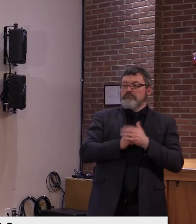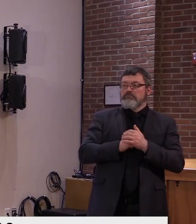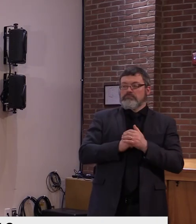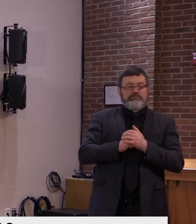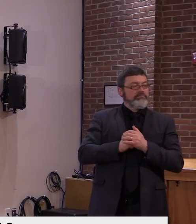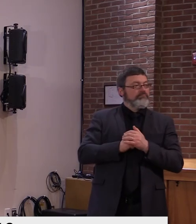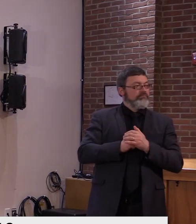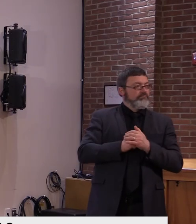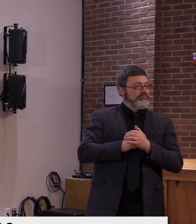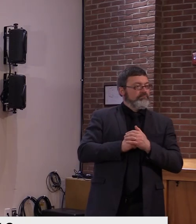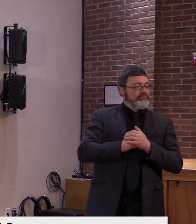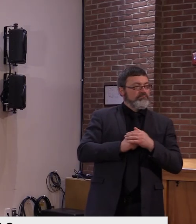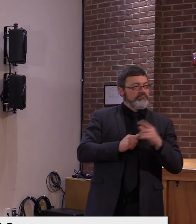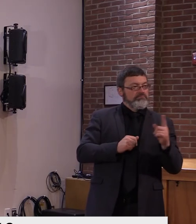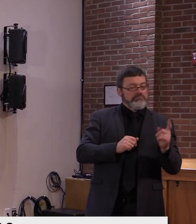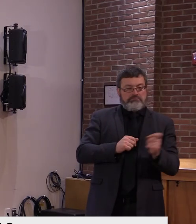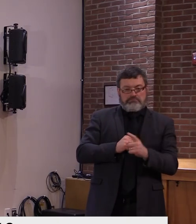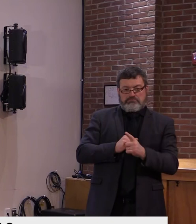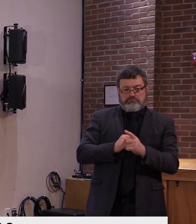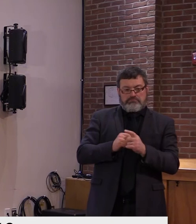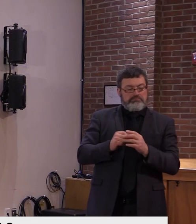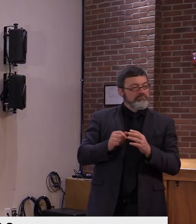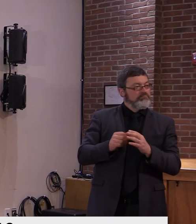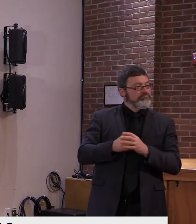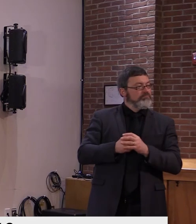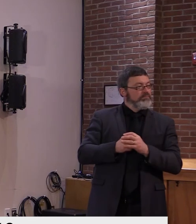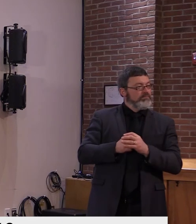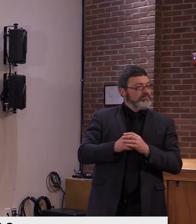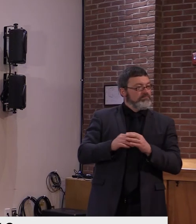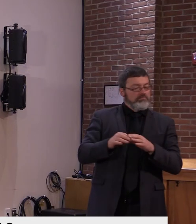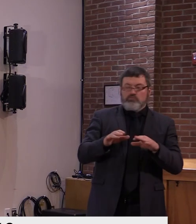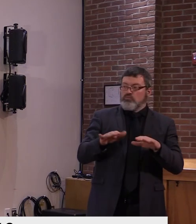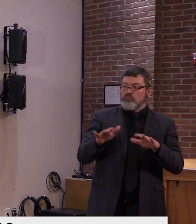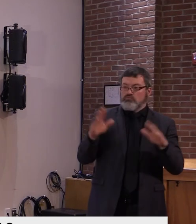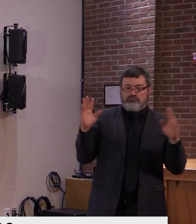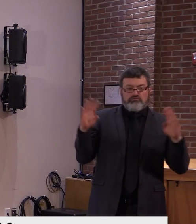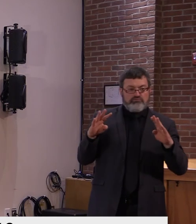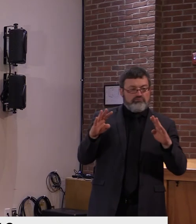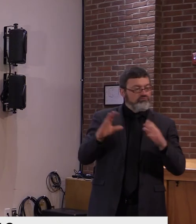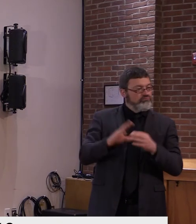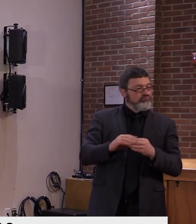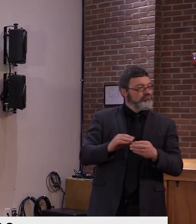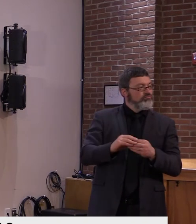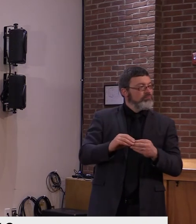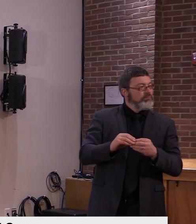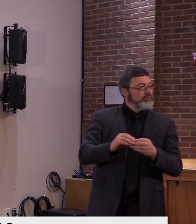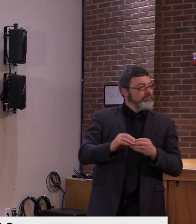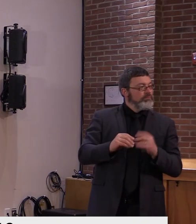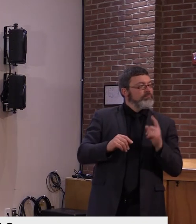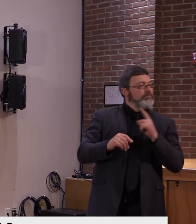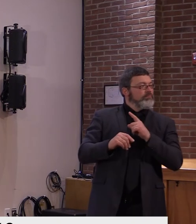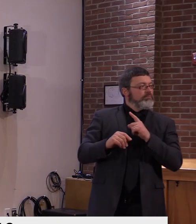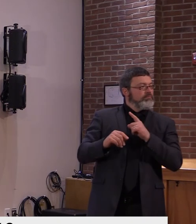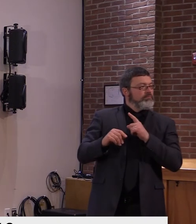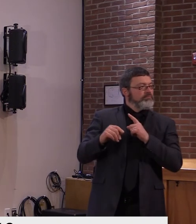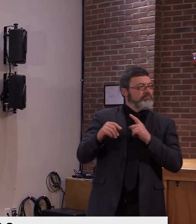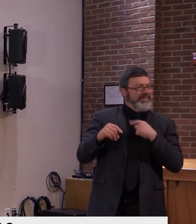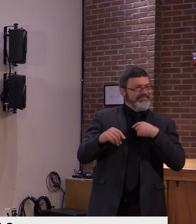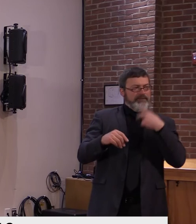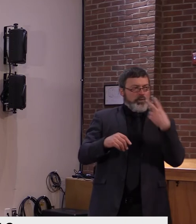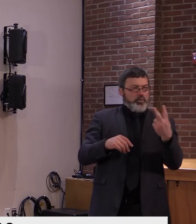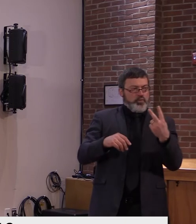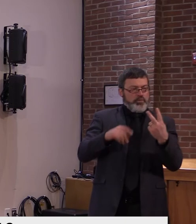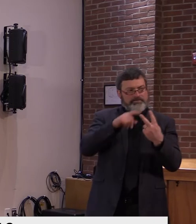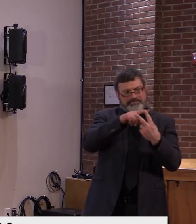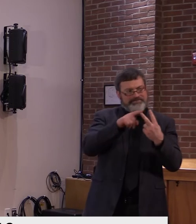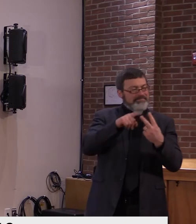Hi, thanks. I'm curious as to, probably for Dr. Levine or maybe Secretary Smith, given the